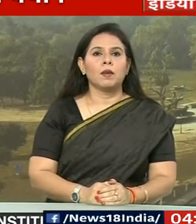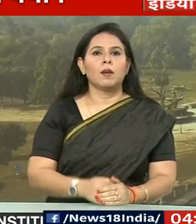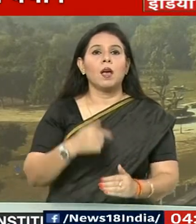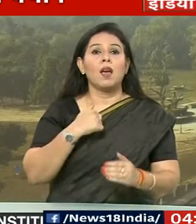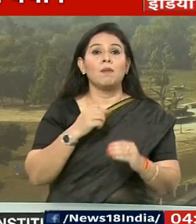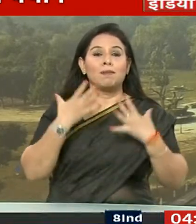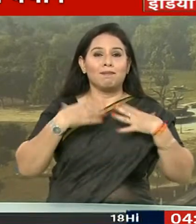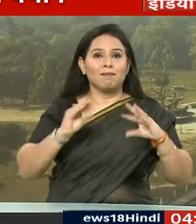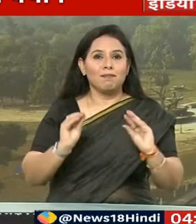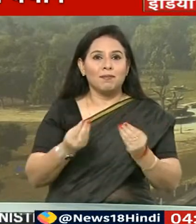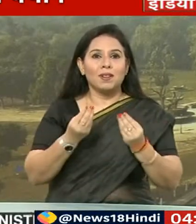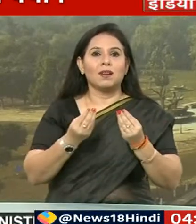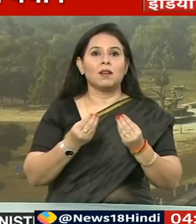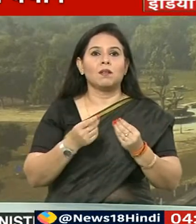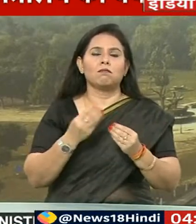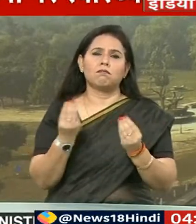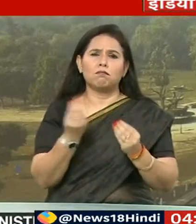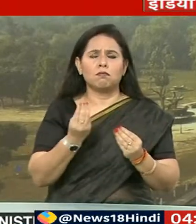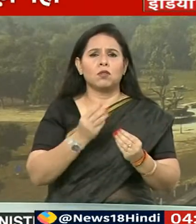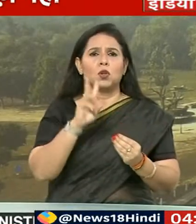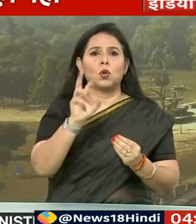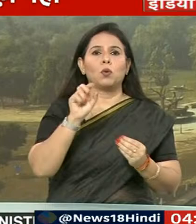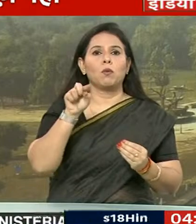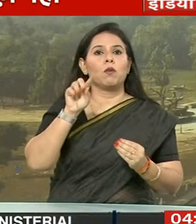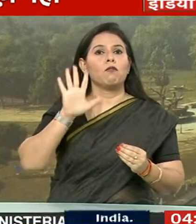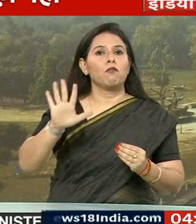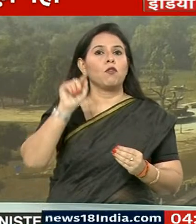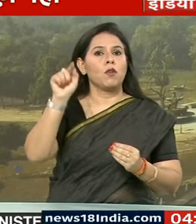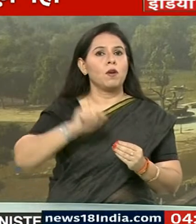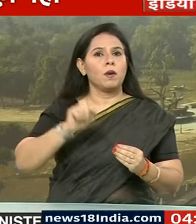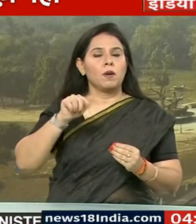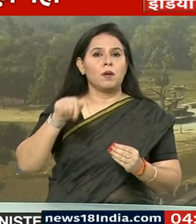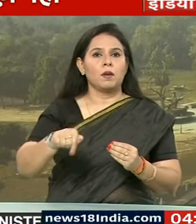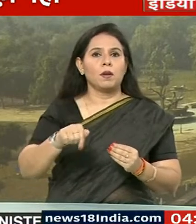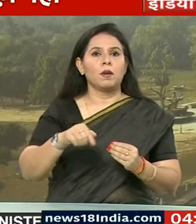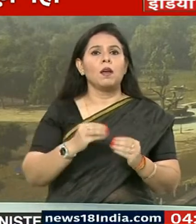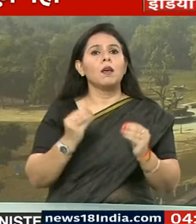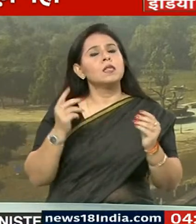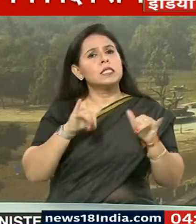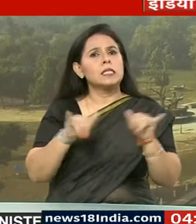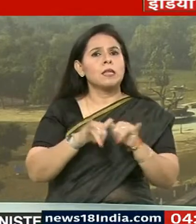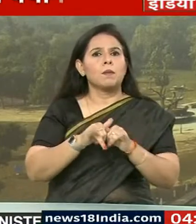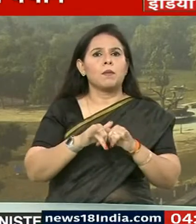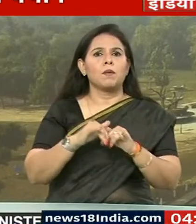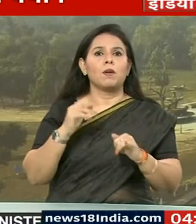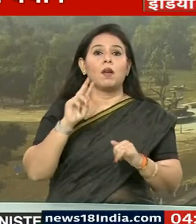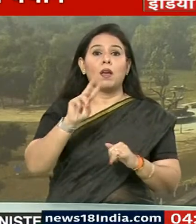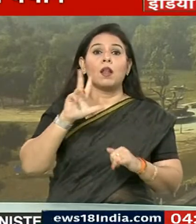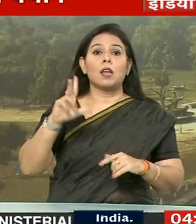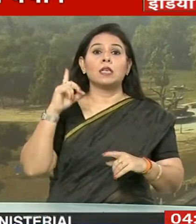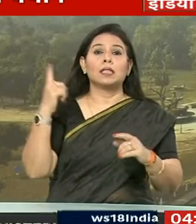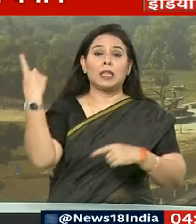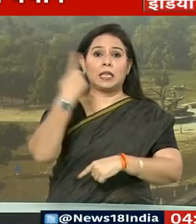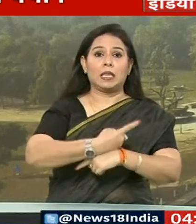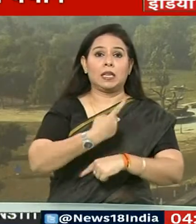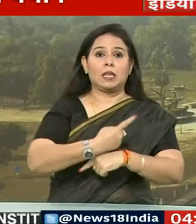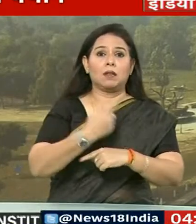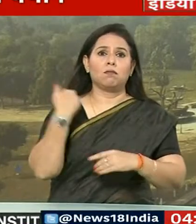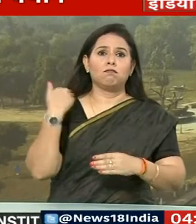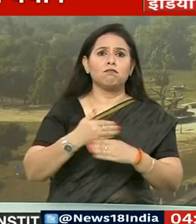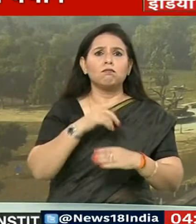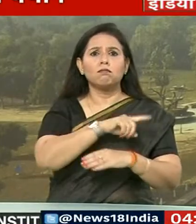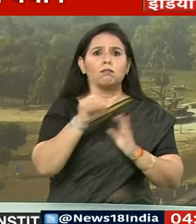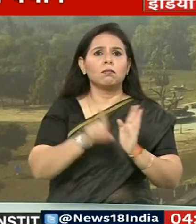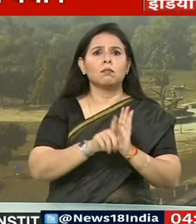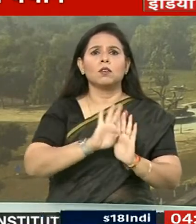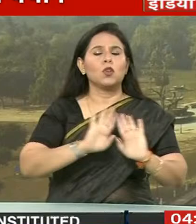Hamara recovery rate ab approximately 20.57% hai. Isi tarike se pichle 28 jilon mein dinon mein jin jilon